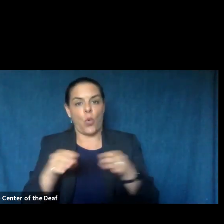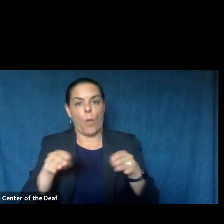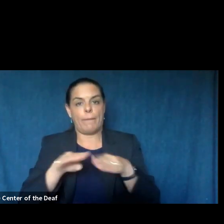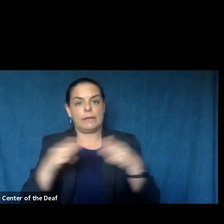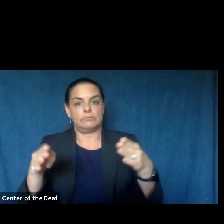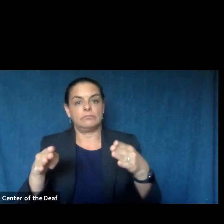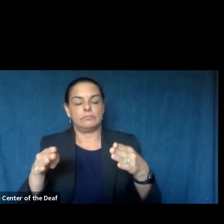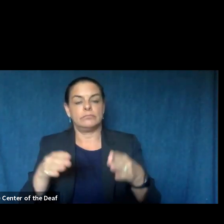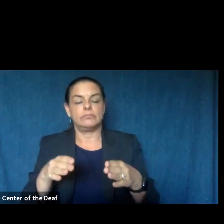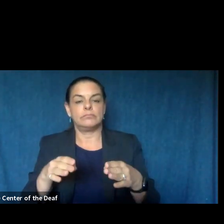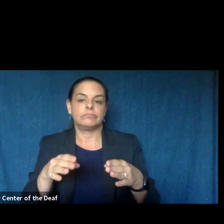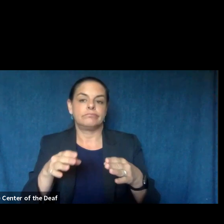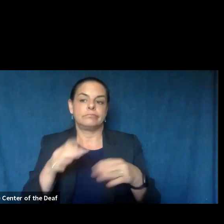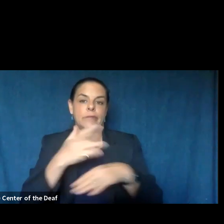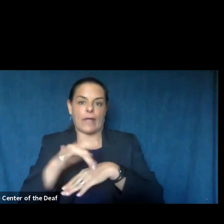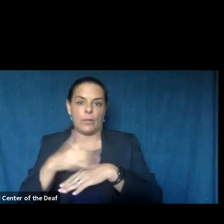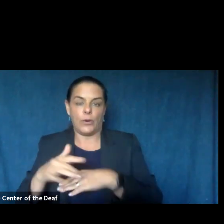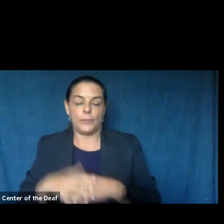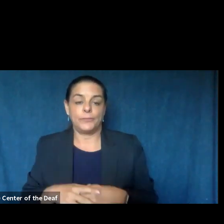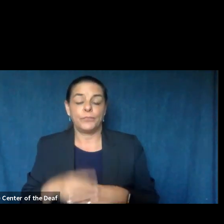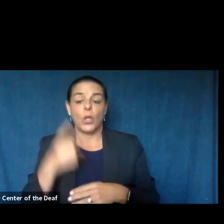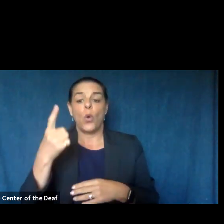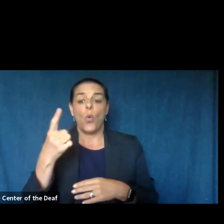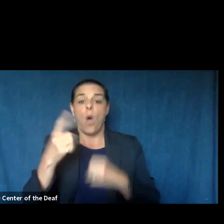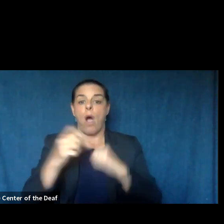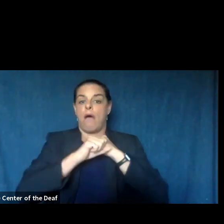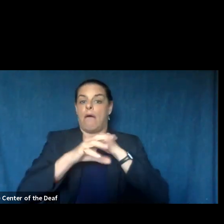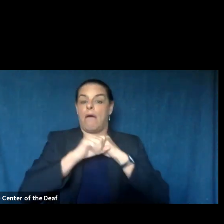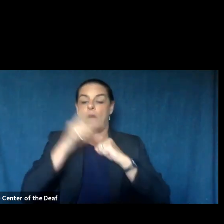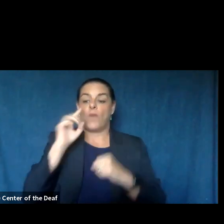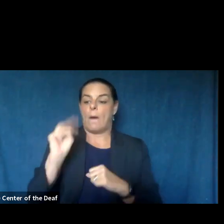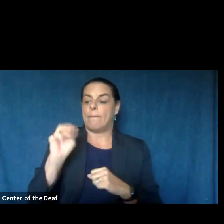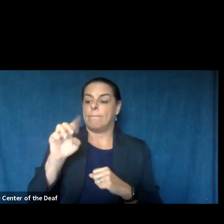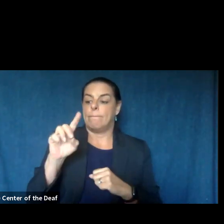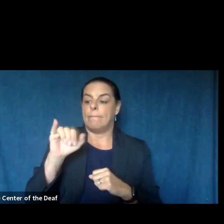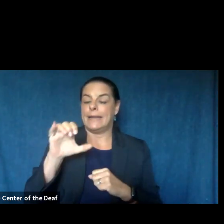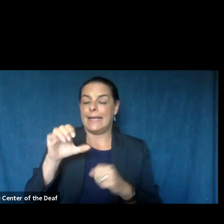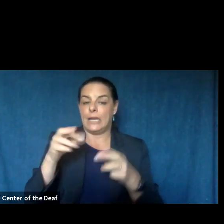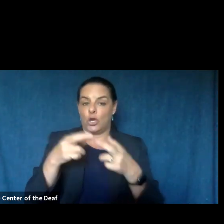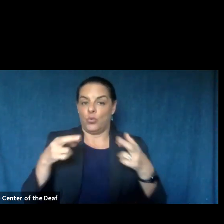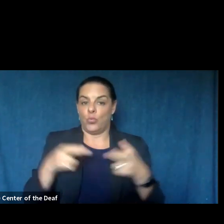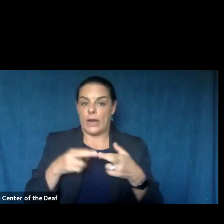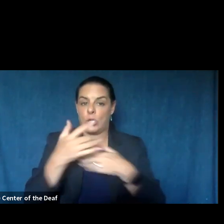the Medic Regional Blood Center. Medic's platelet